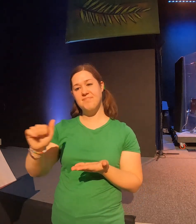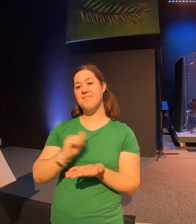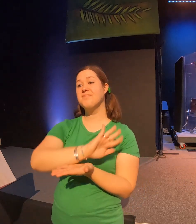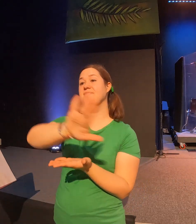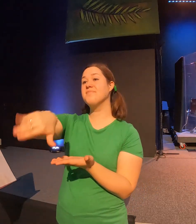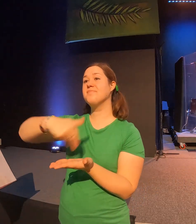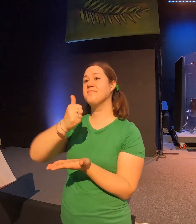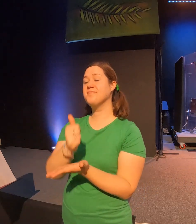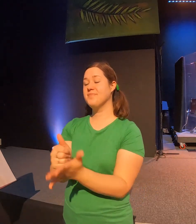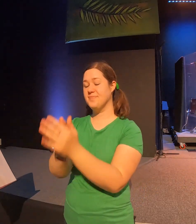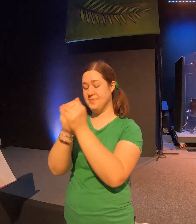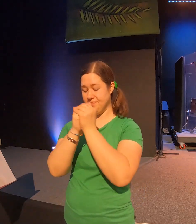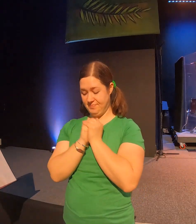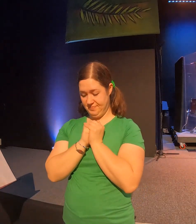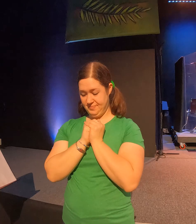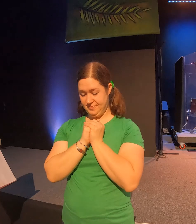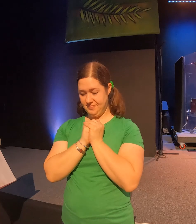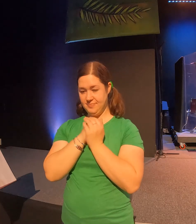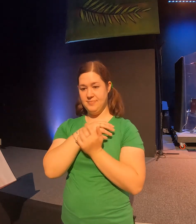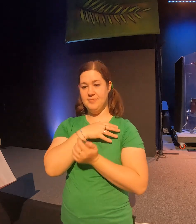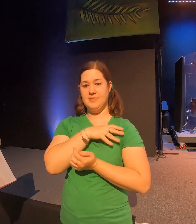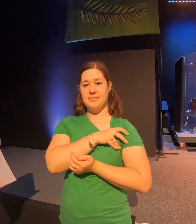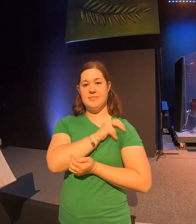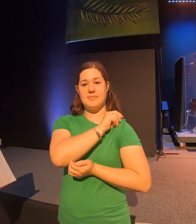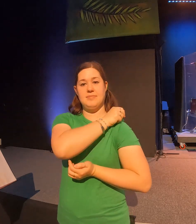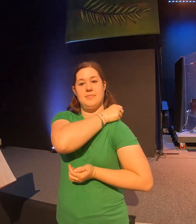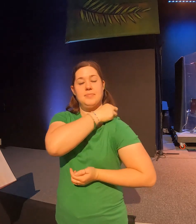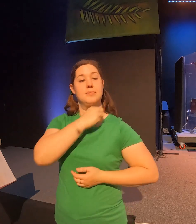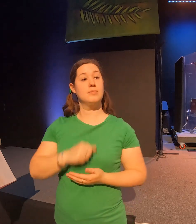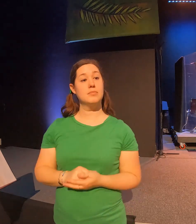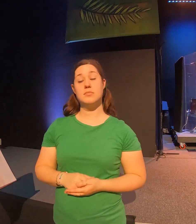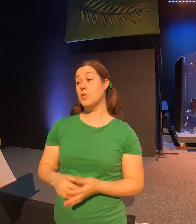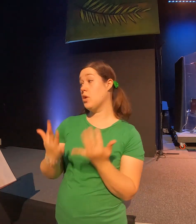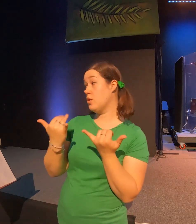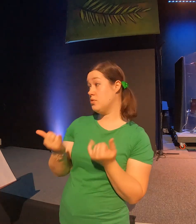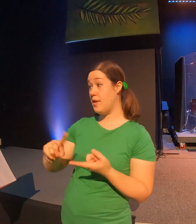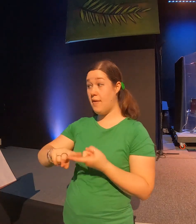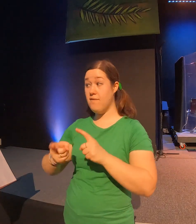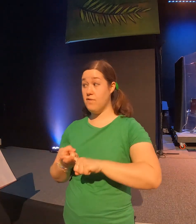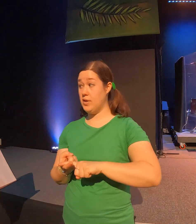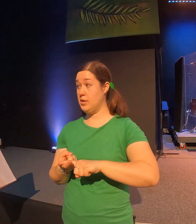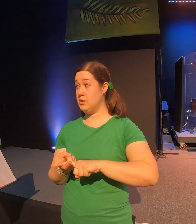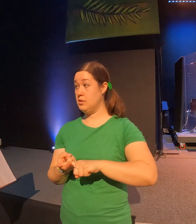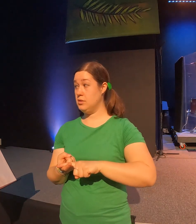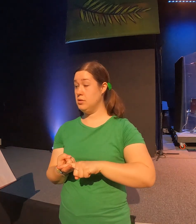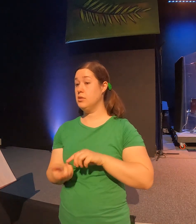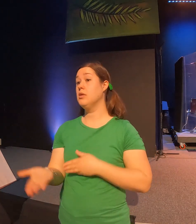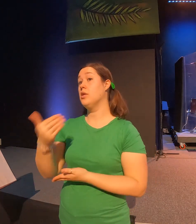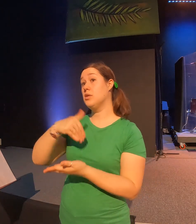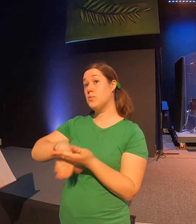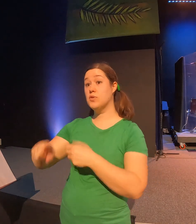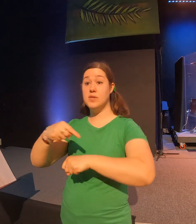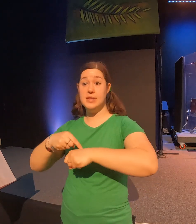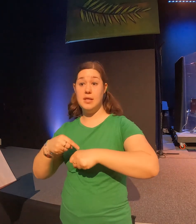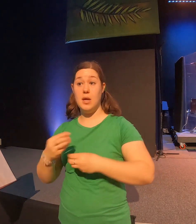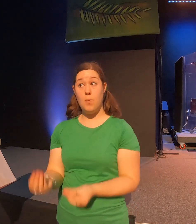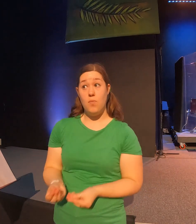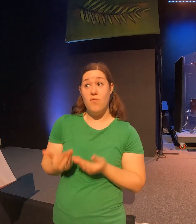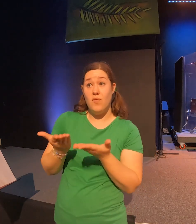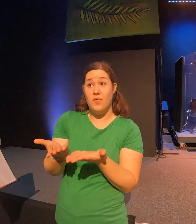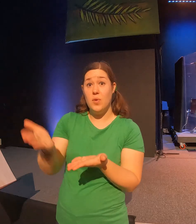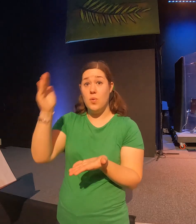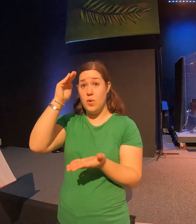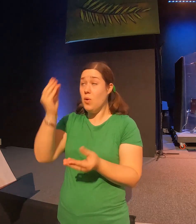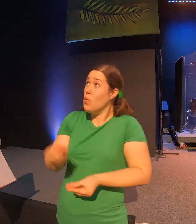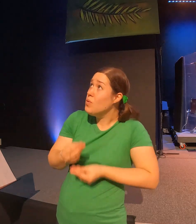forever. Amen. And amen. And so now, friends, as we come into this time of offering, we know that we give back